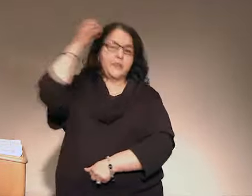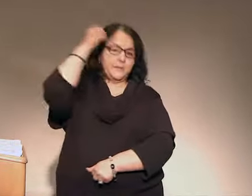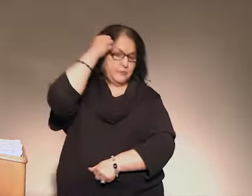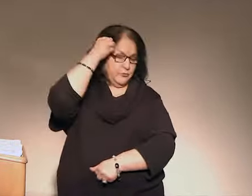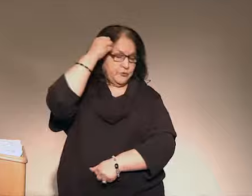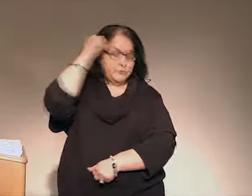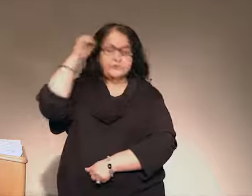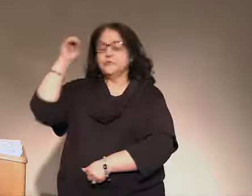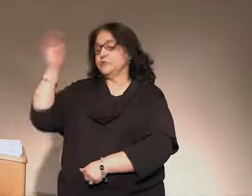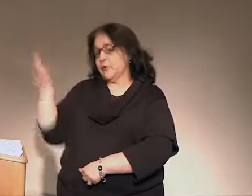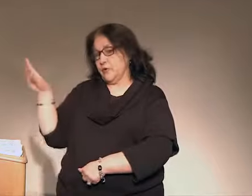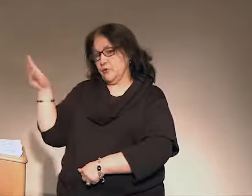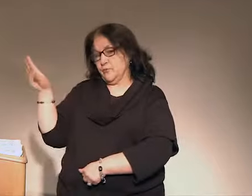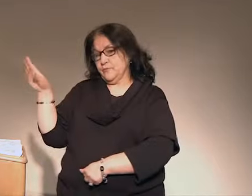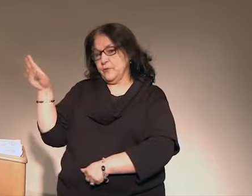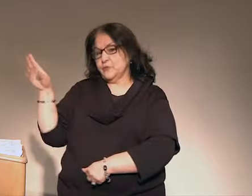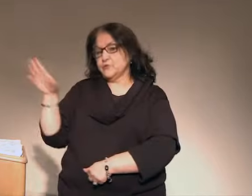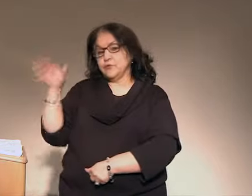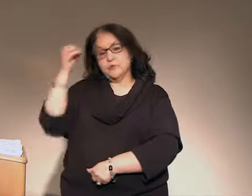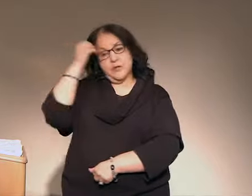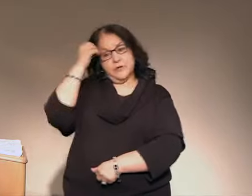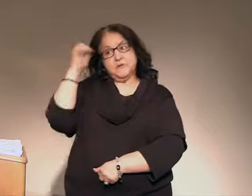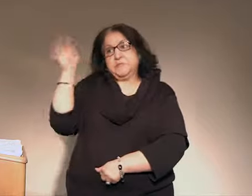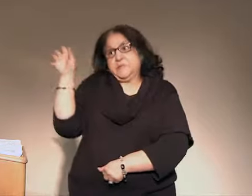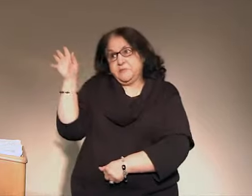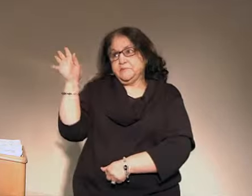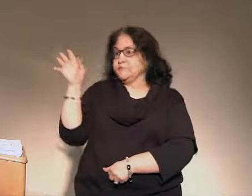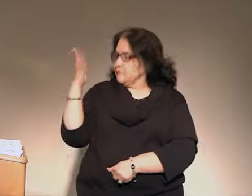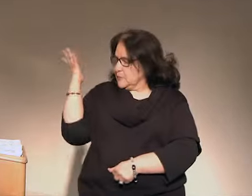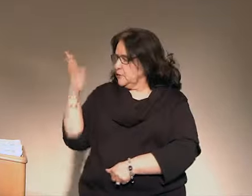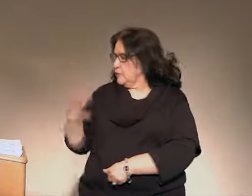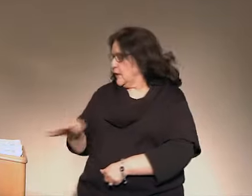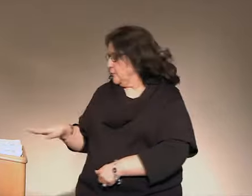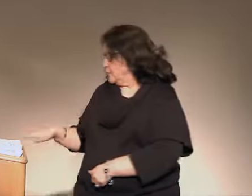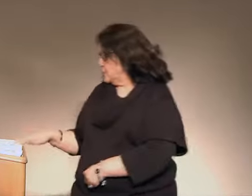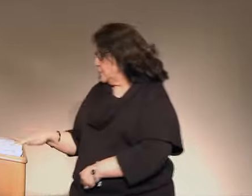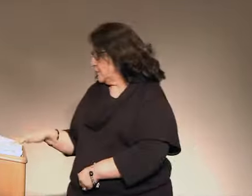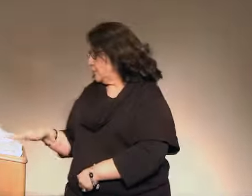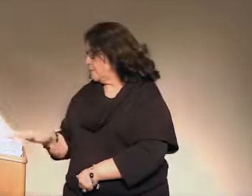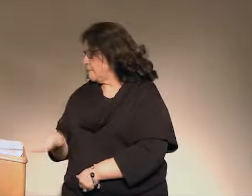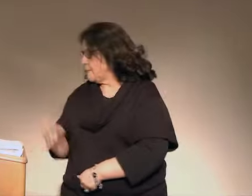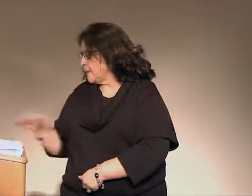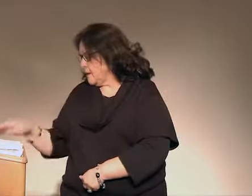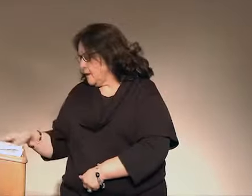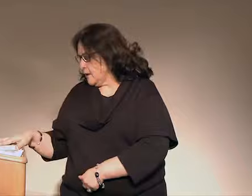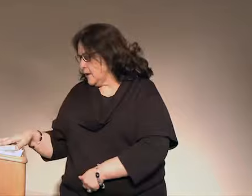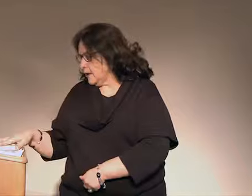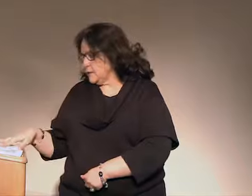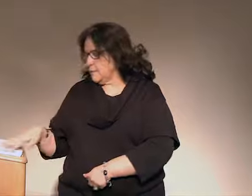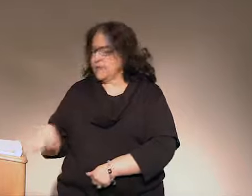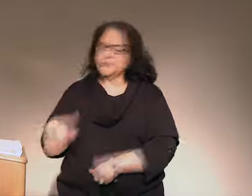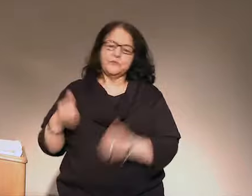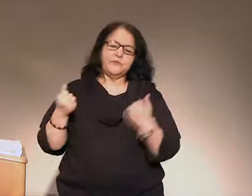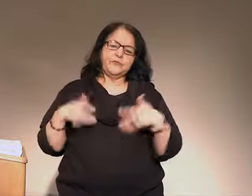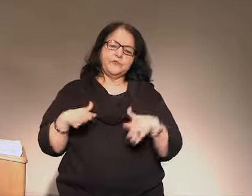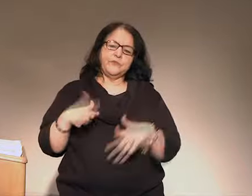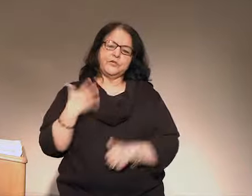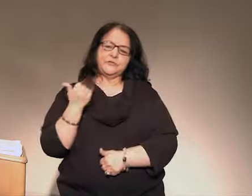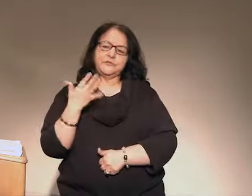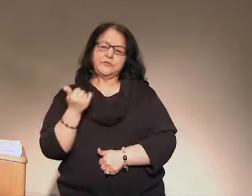opposite motion. Do not know. So they do not know maybe another language. Not know. Okay, next page. So we finished page